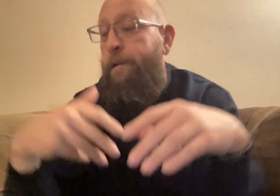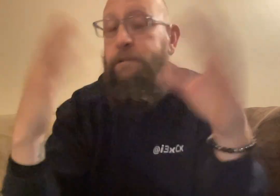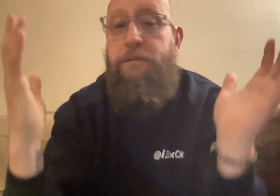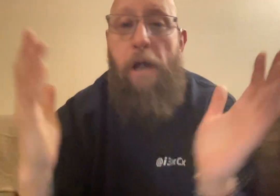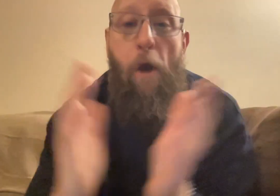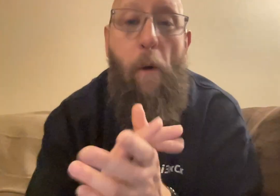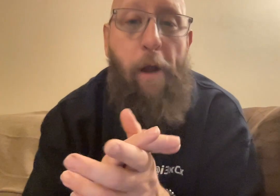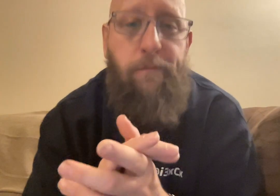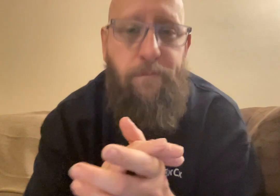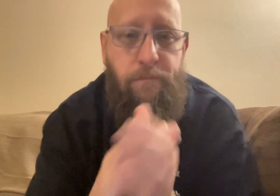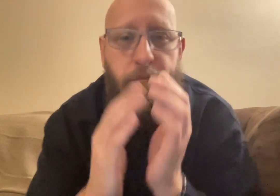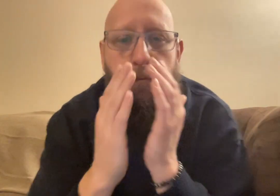Oh well.